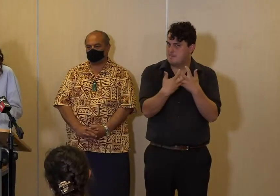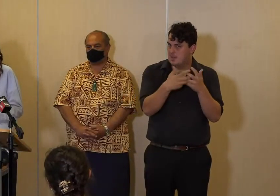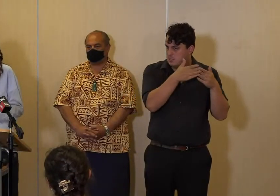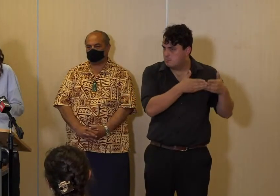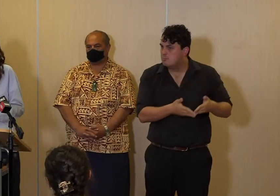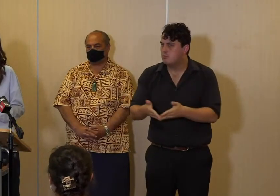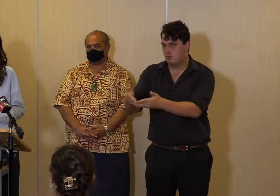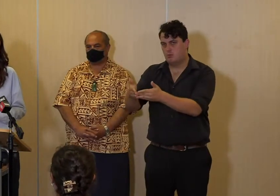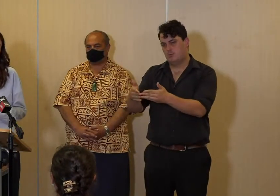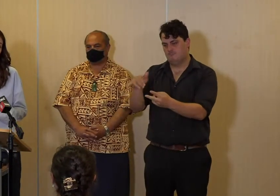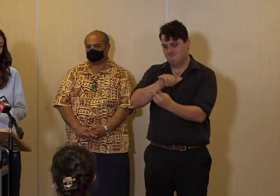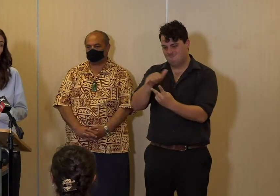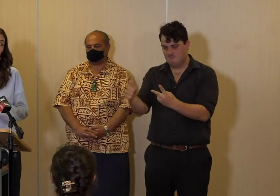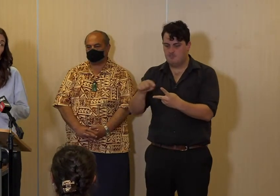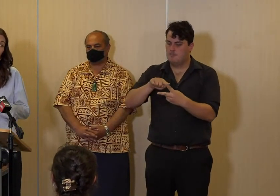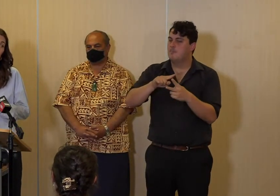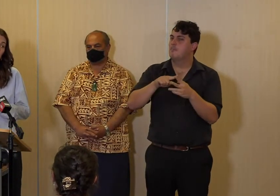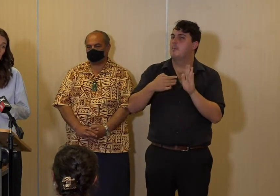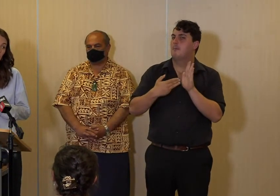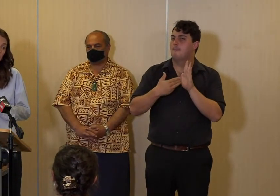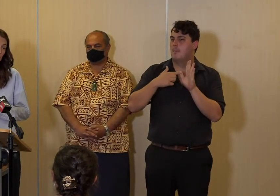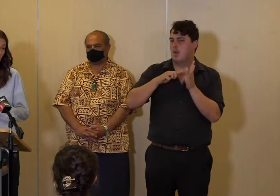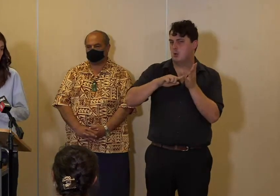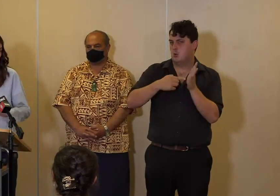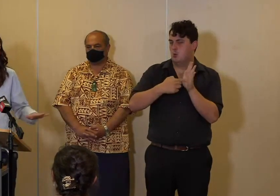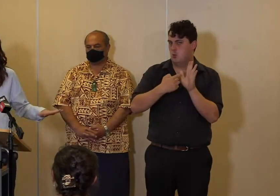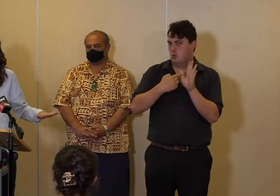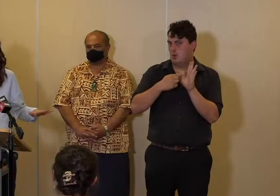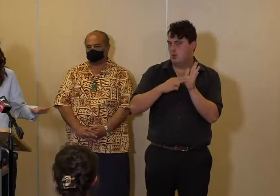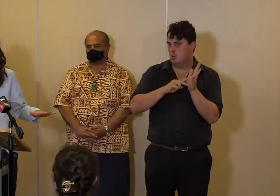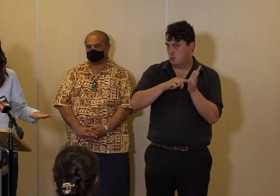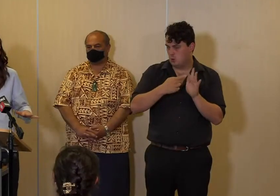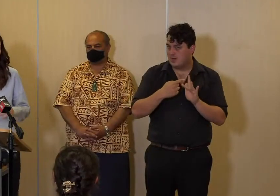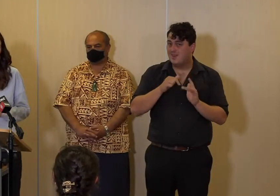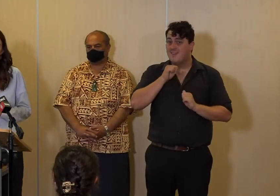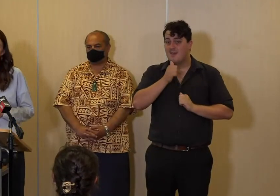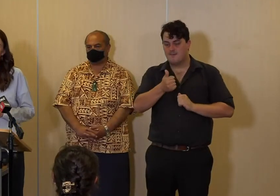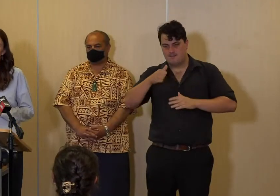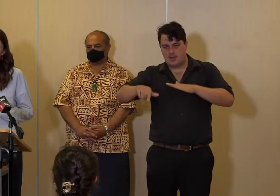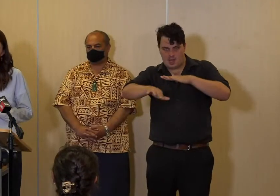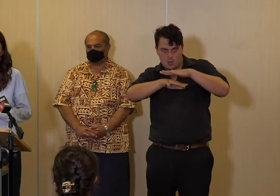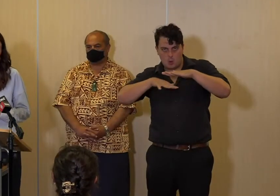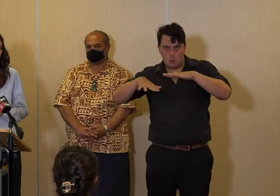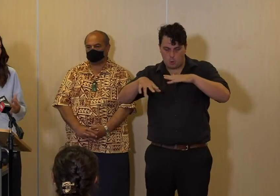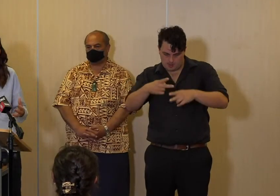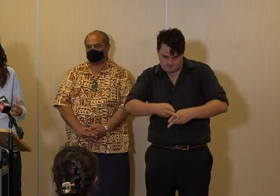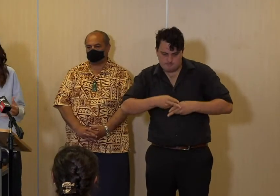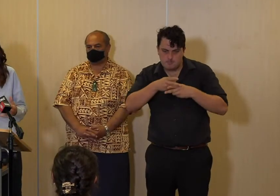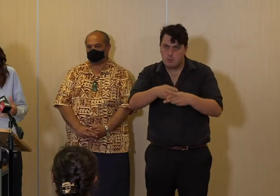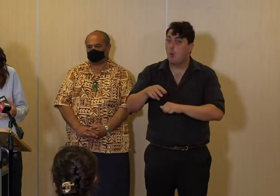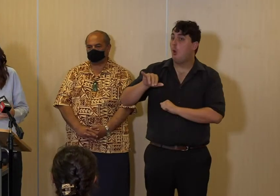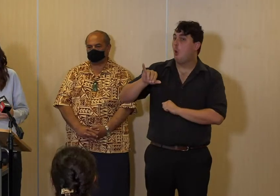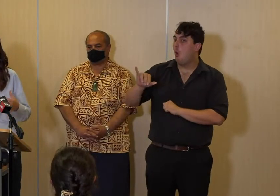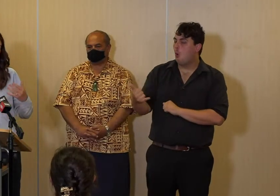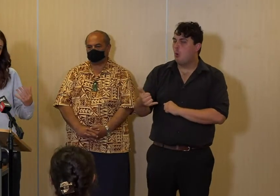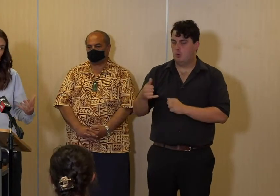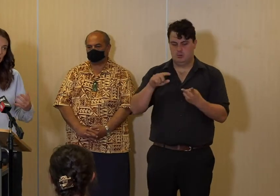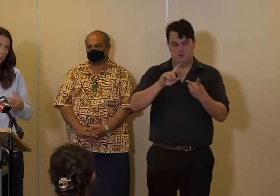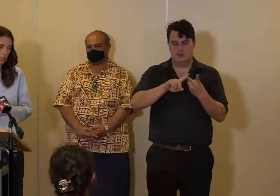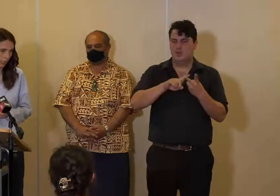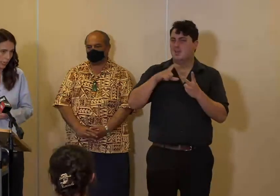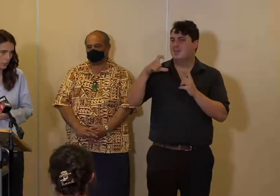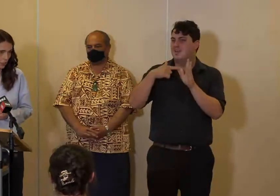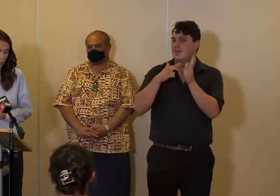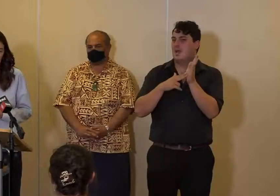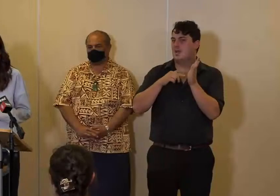the Manawanui in order to undertake that surveillance underwater, or whether or not it's the likes of the Canterbury because we need